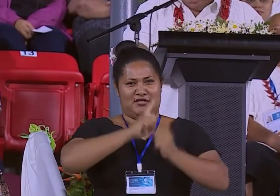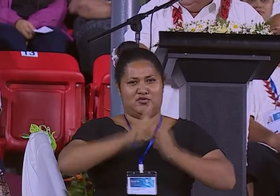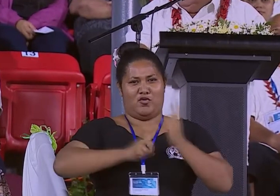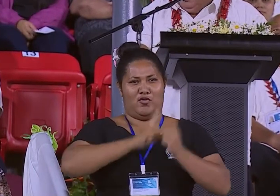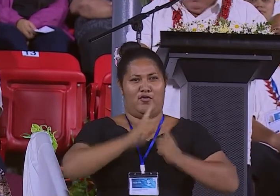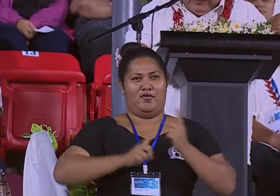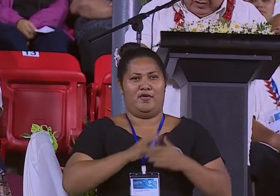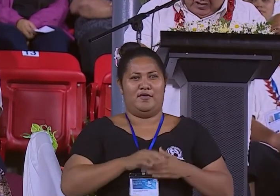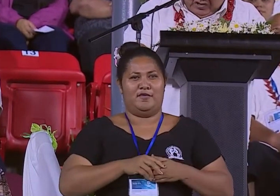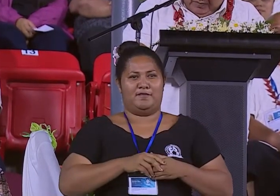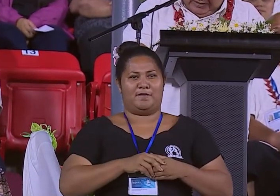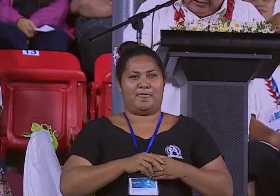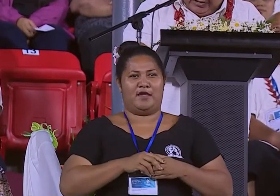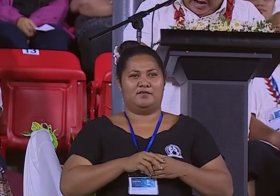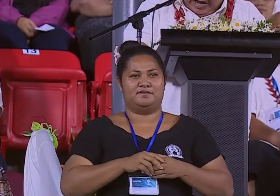Games Council.